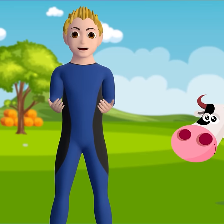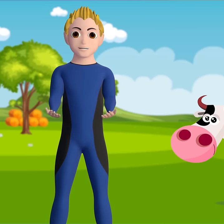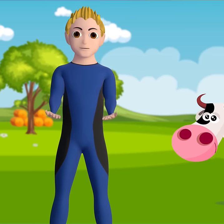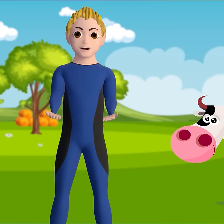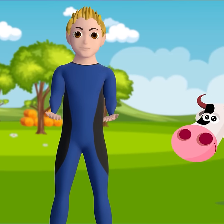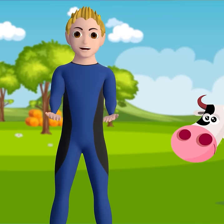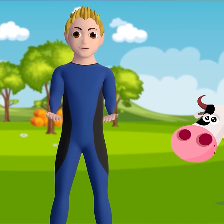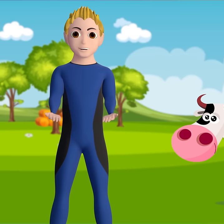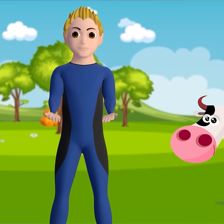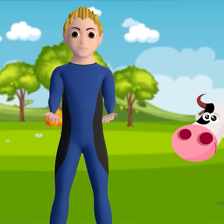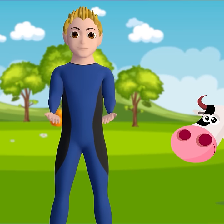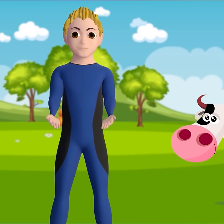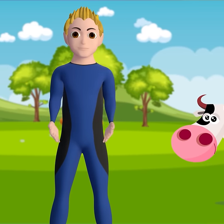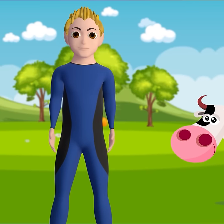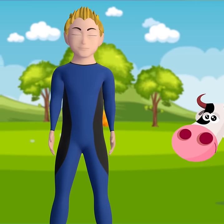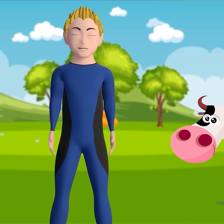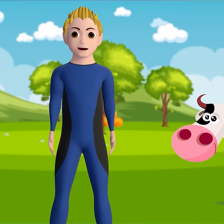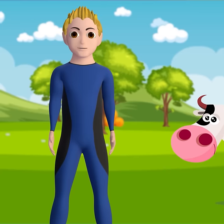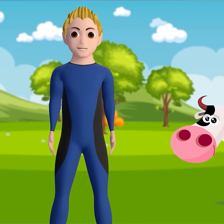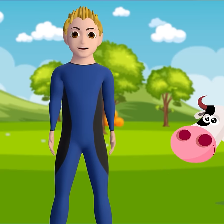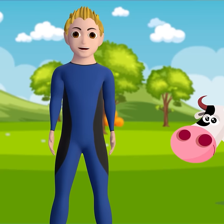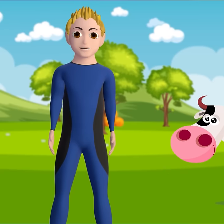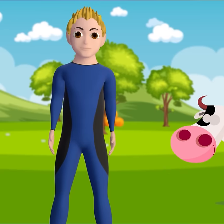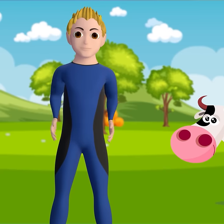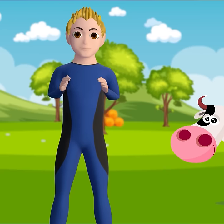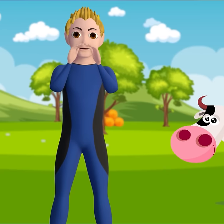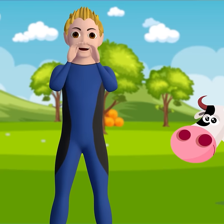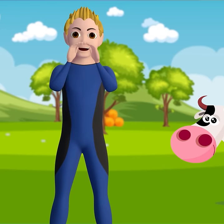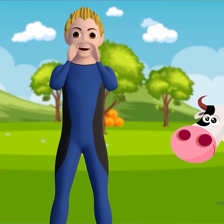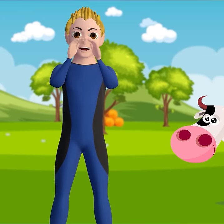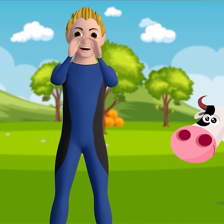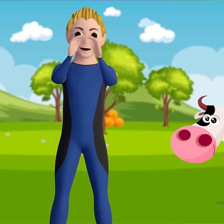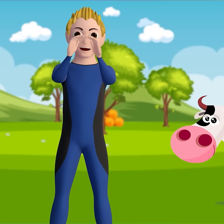does the cow say? That's correct. Moo.